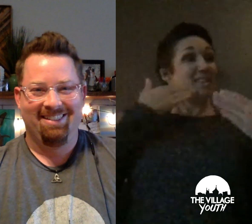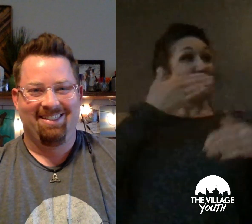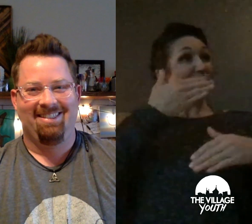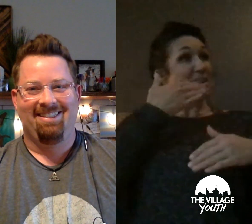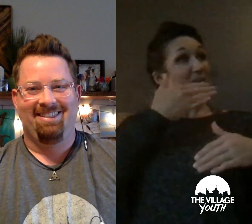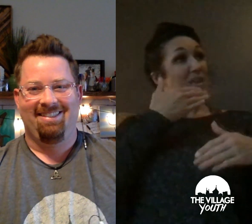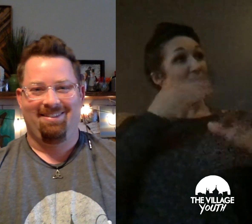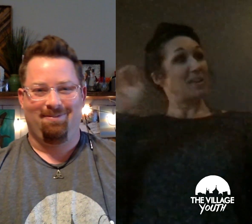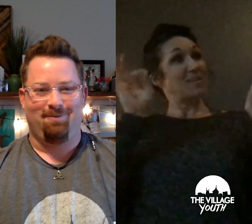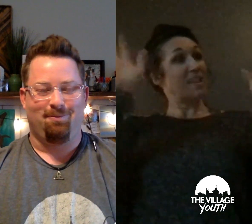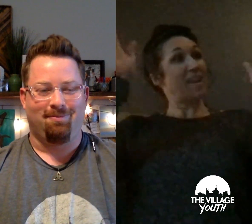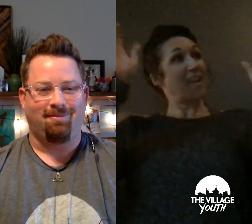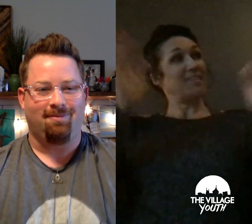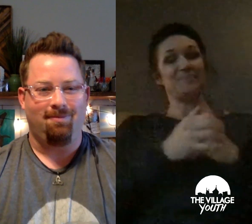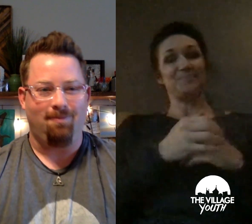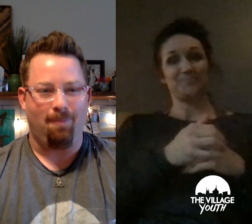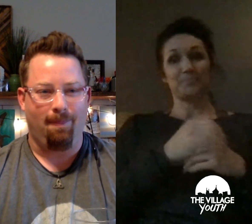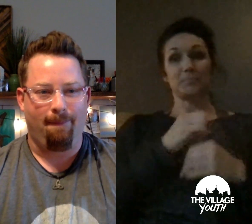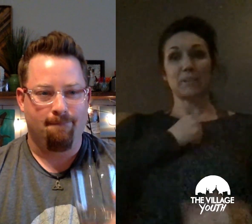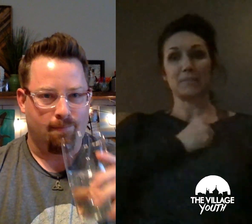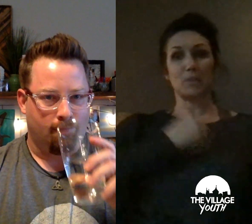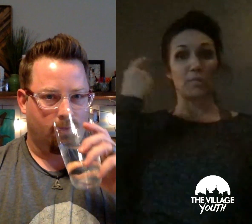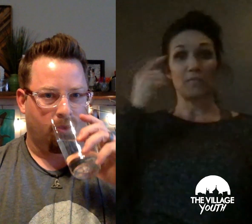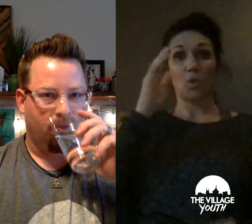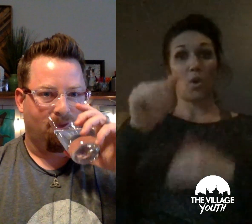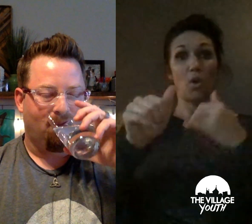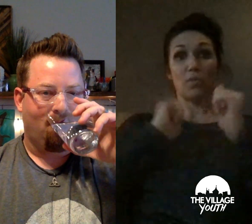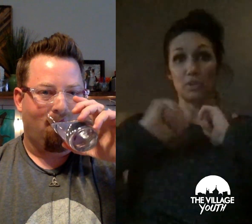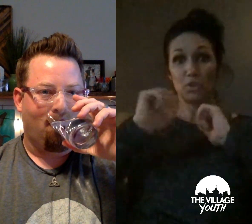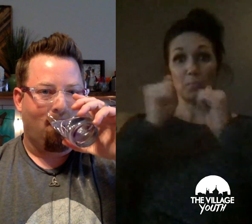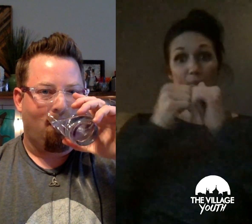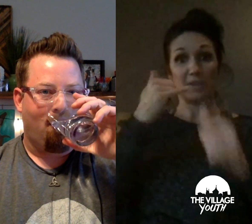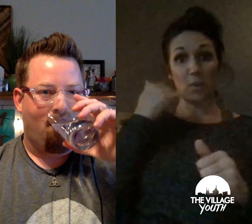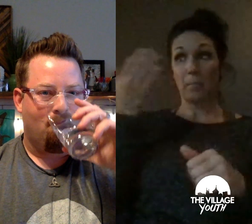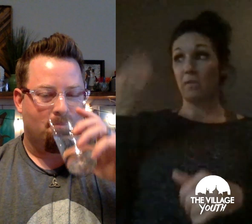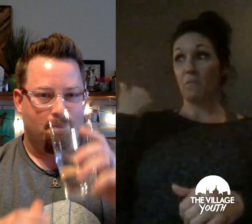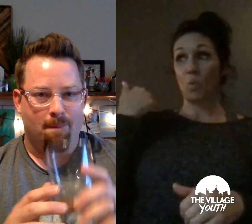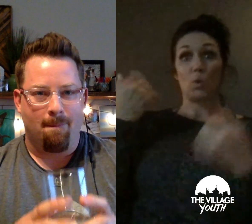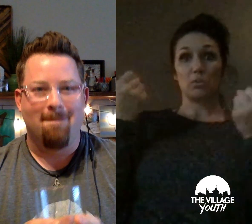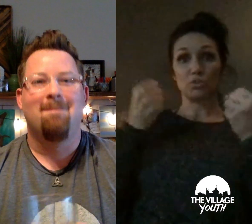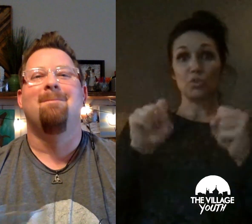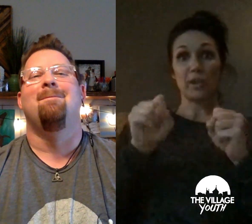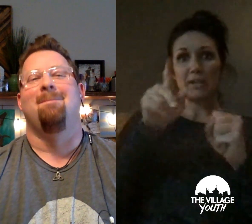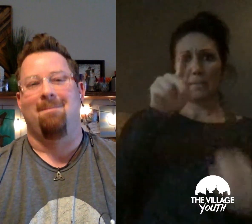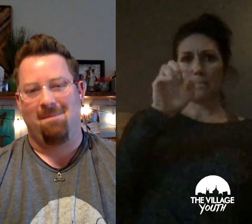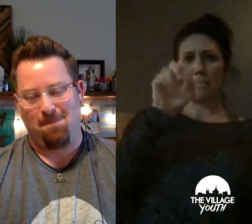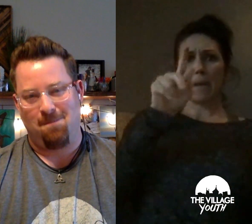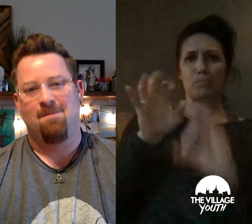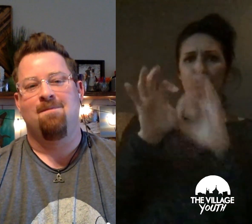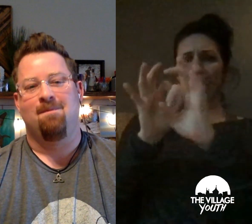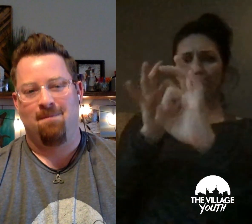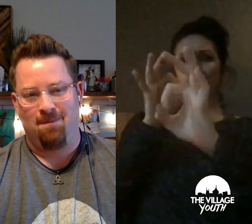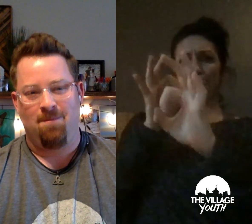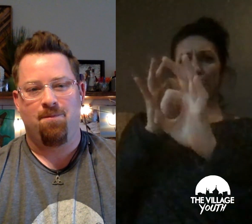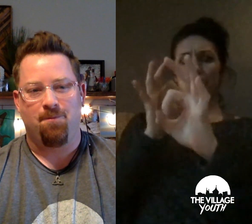Thank you. Thank you. Yay. Sorry for all the drama with my phone earlier. I was trying to get the pop socket situation settled.